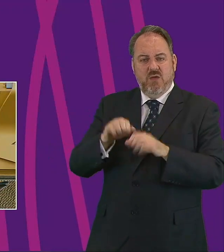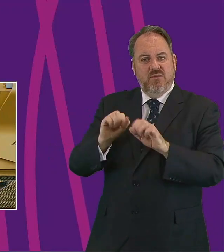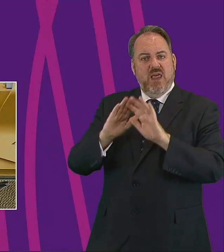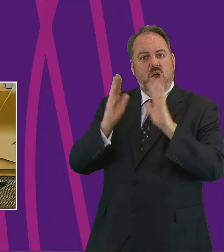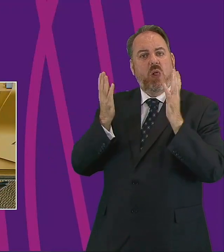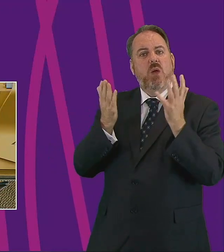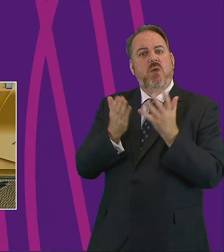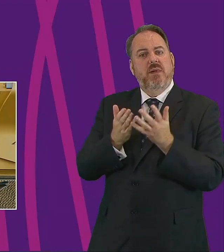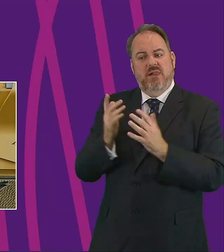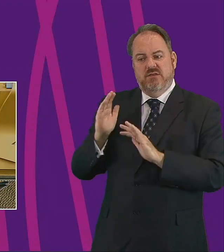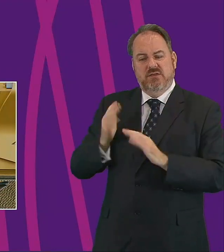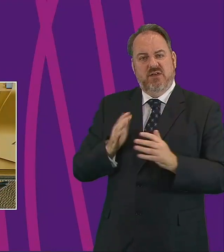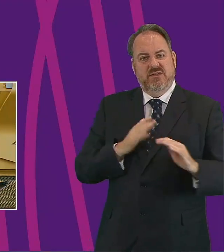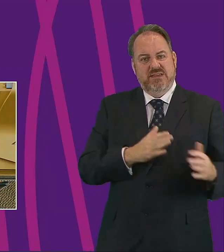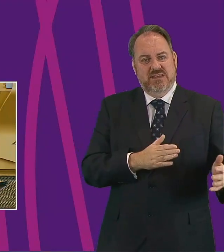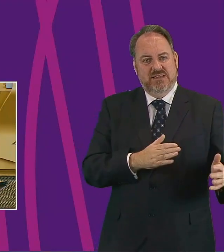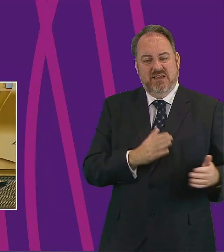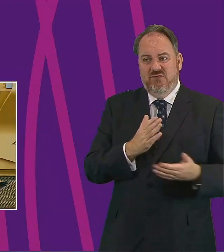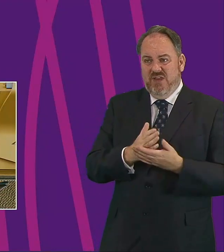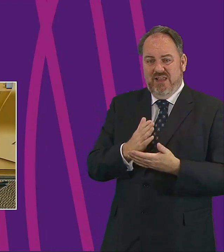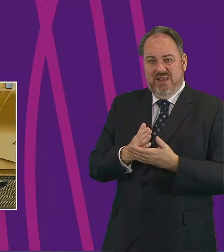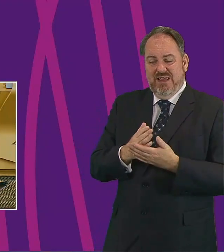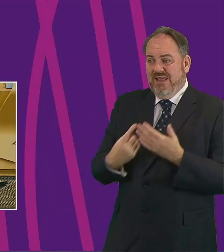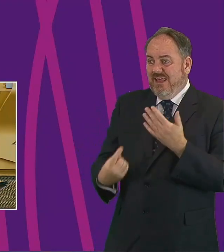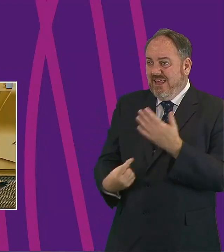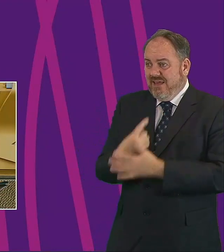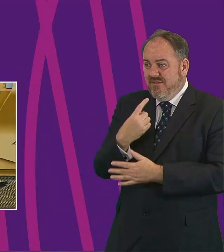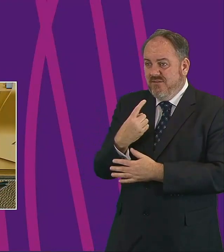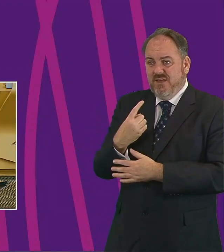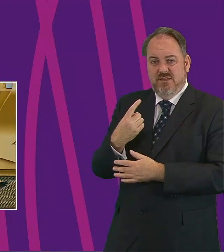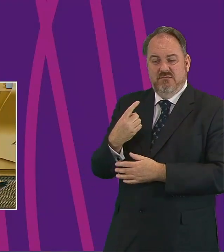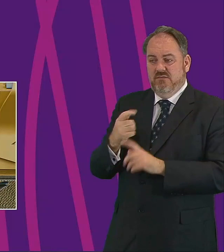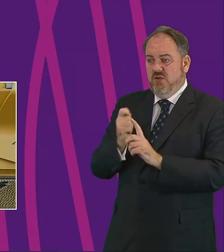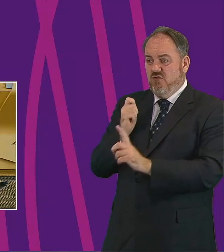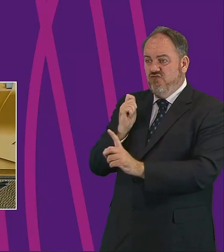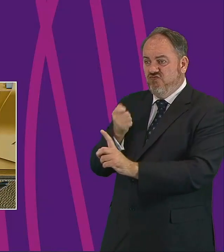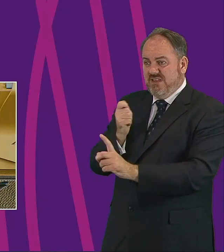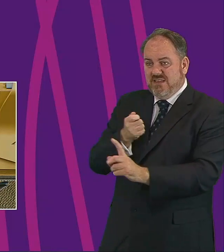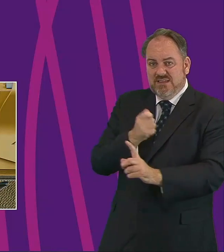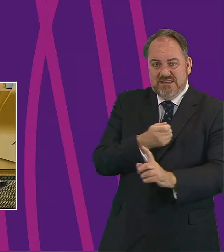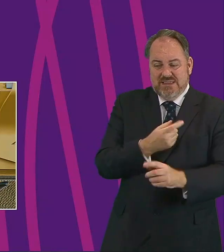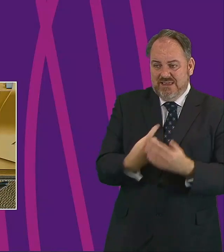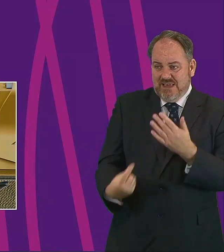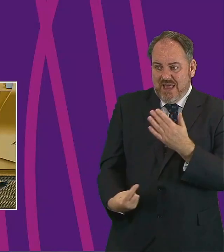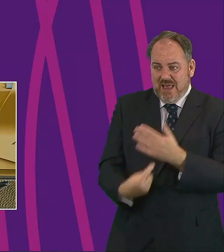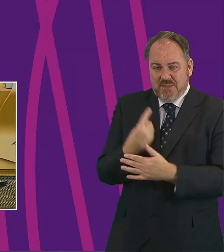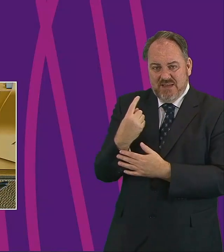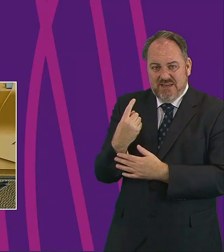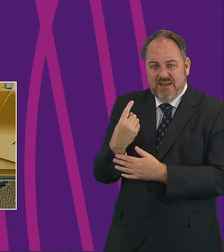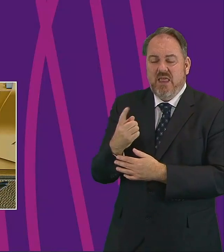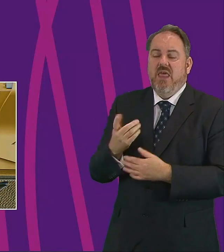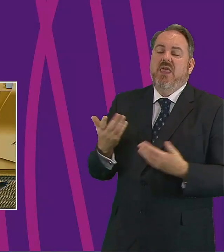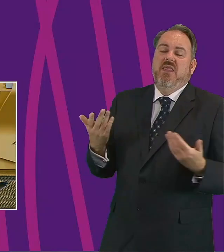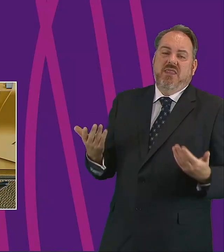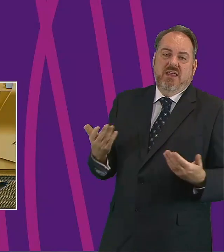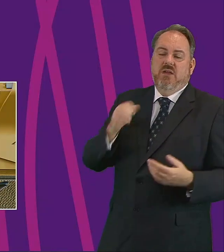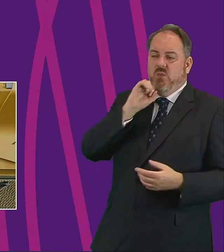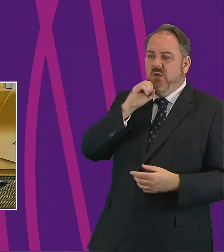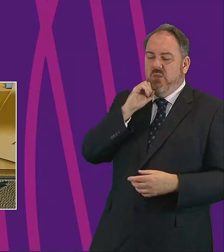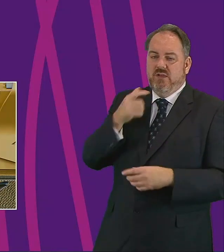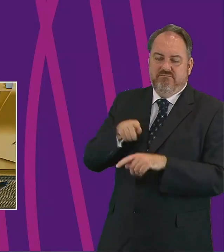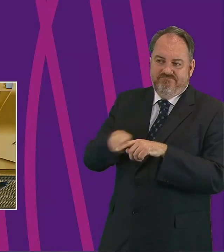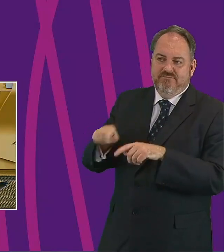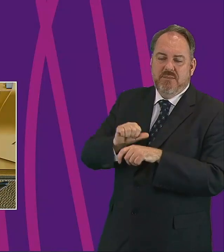Scotland's life sciences community. Should there be job losses, and we will explore every opportunity to avoid that, but should there be job losses,